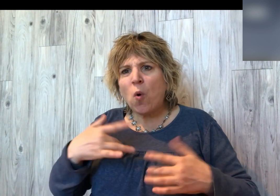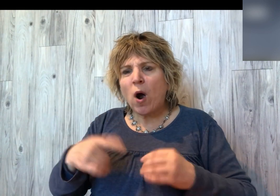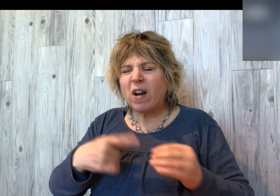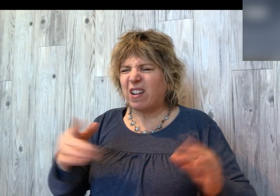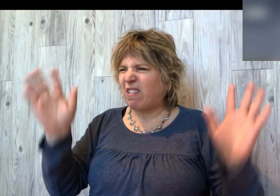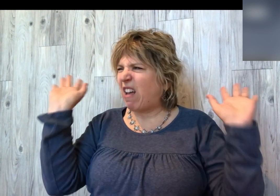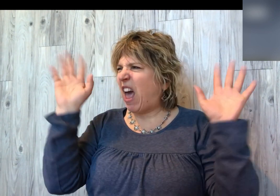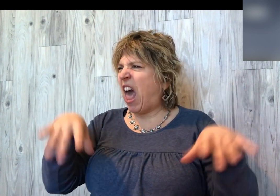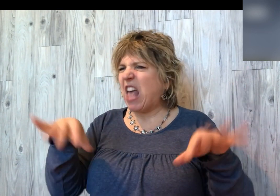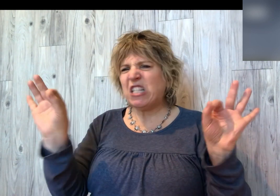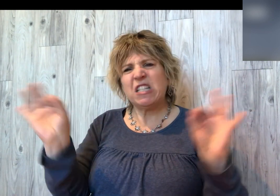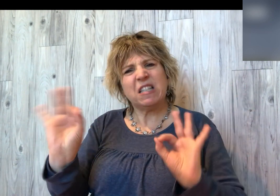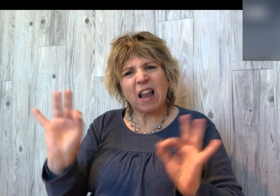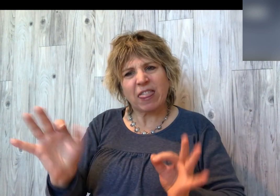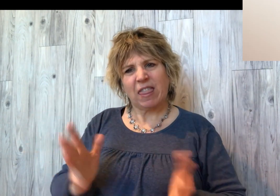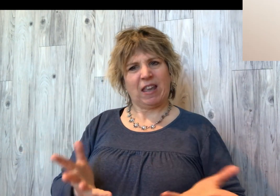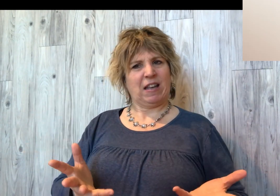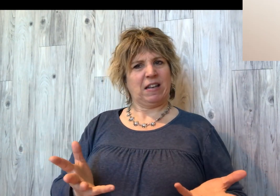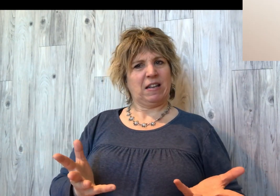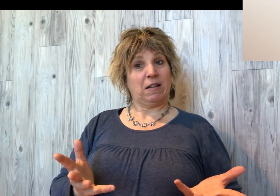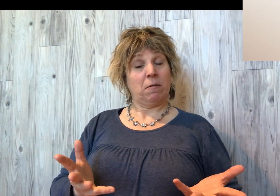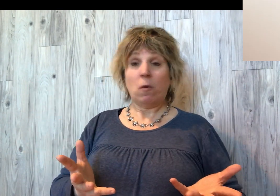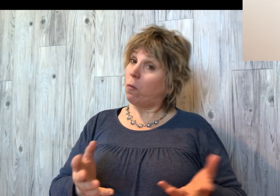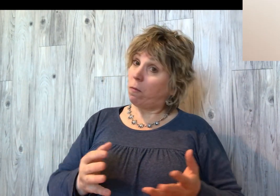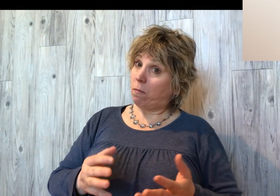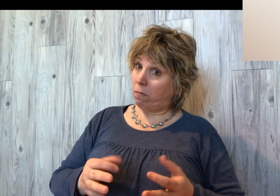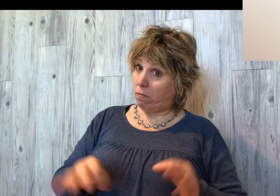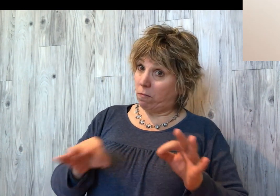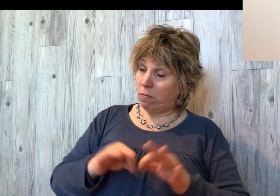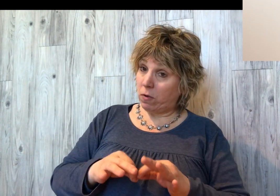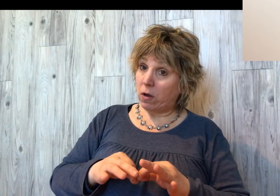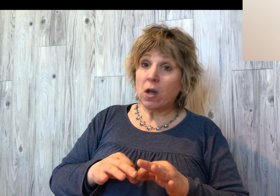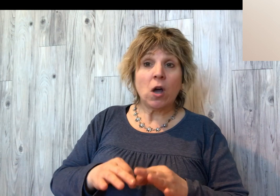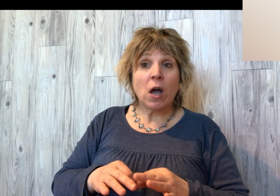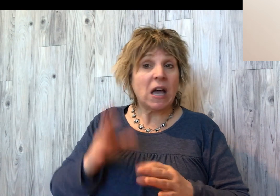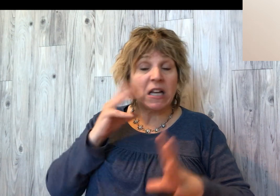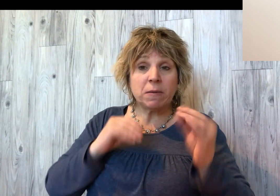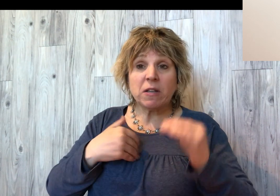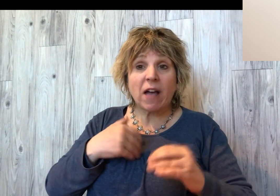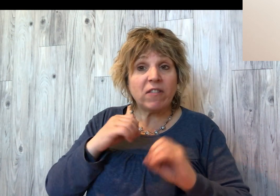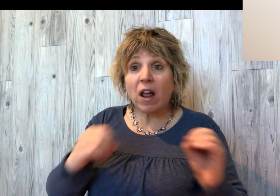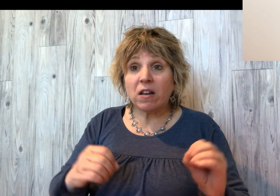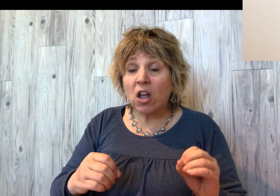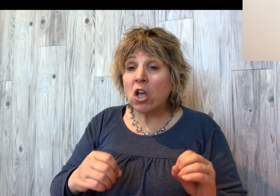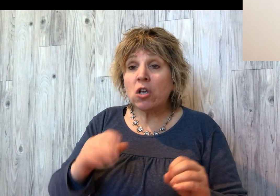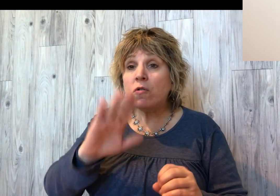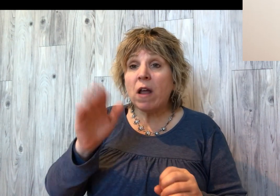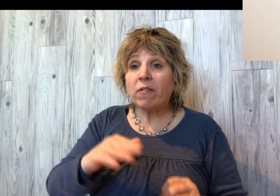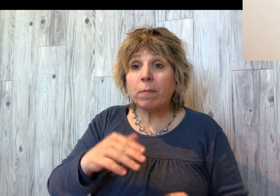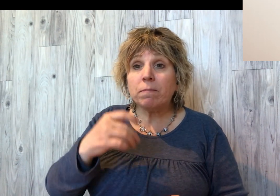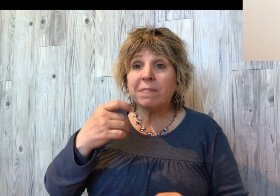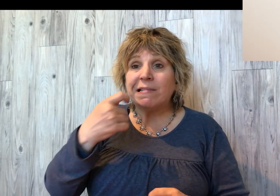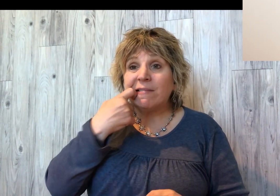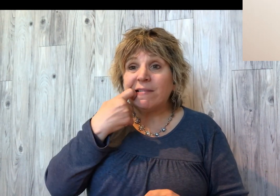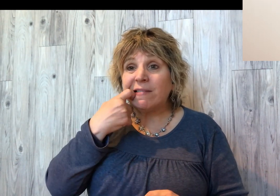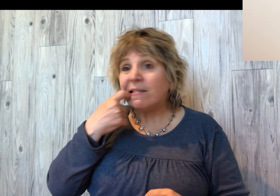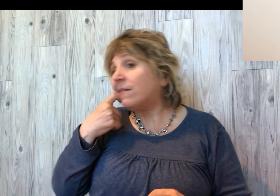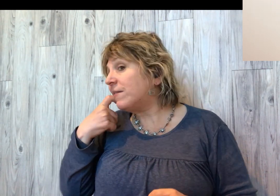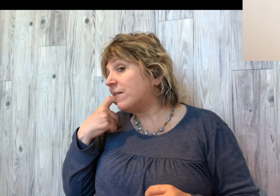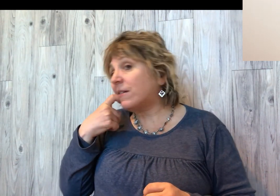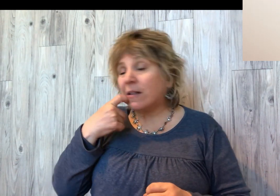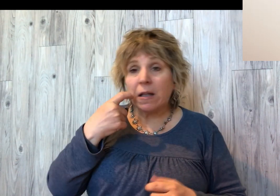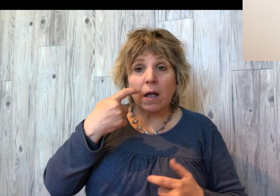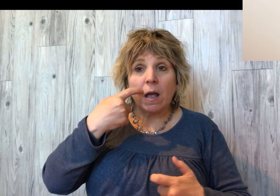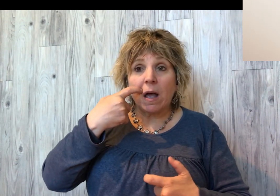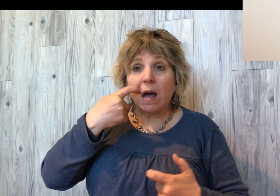about? It's no big deal. Here's the deal. You lack experience. You've never been addicted. Maybe you